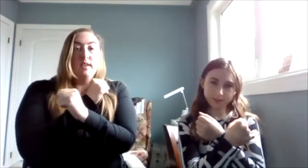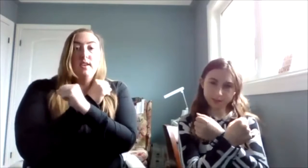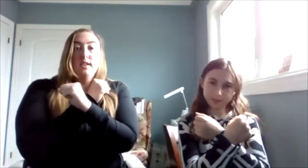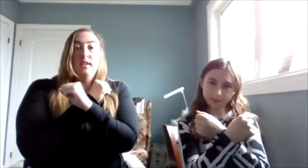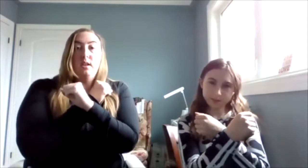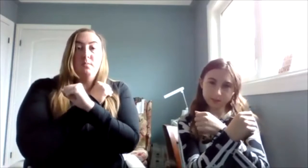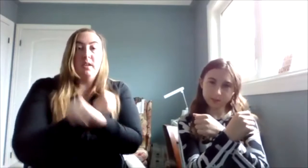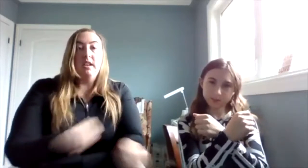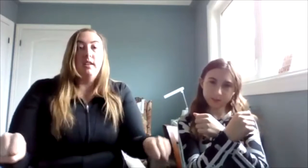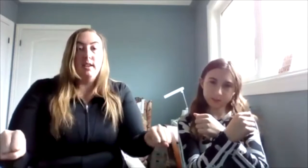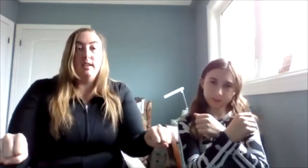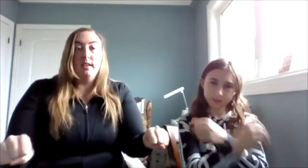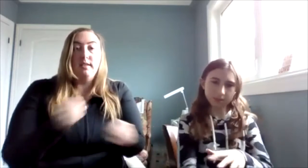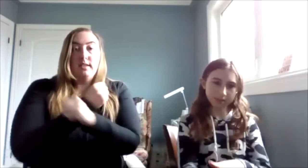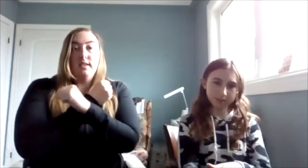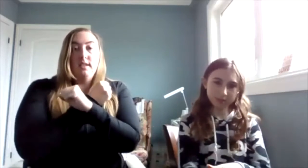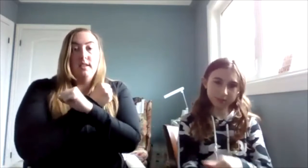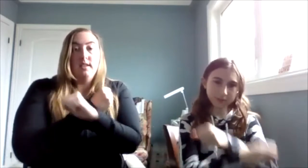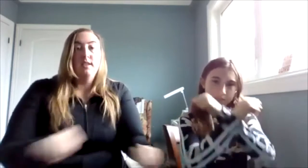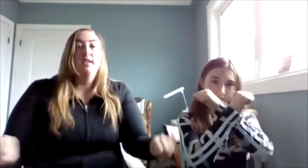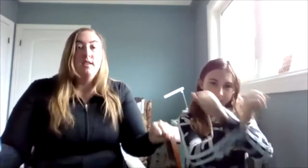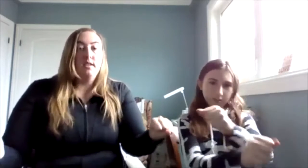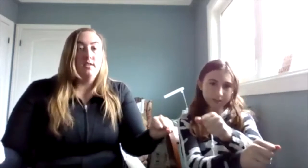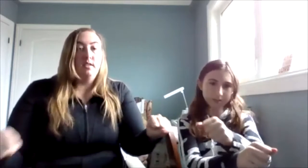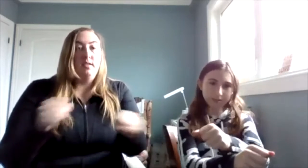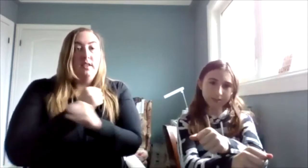It's like you're breaking your handcuffs because you're free now.